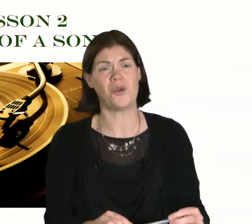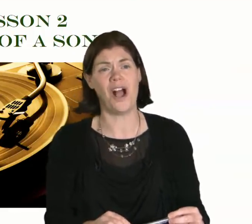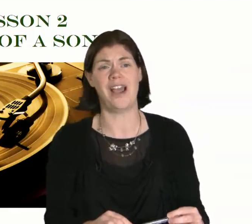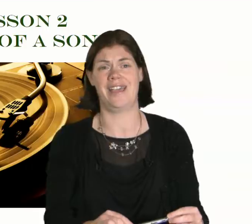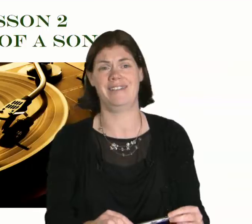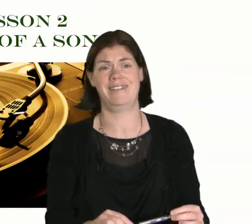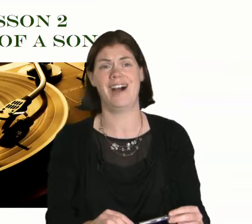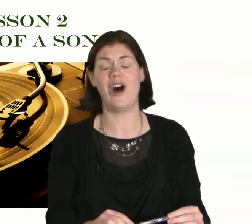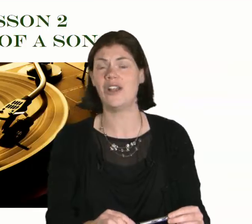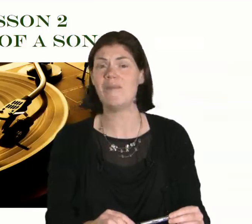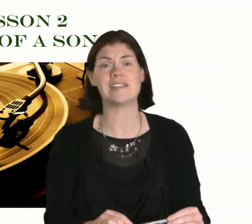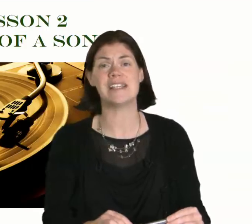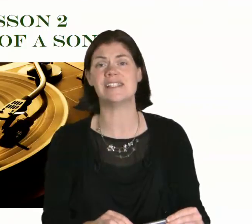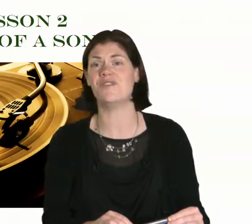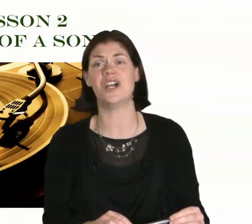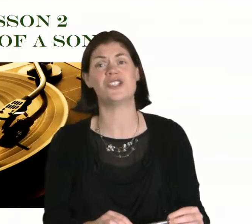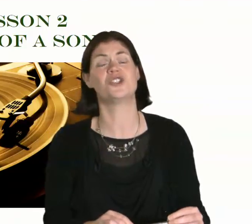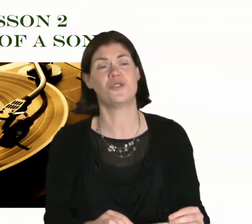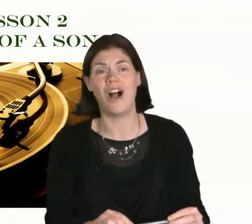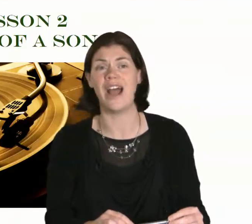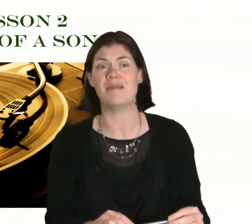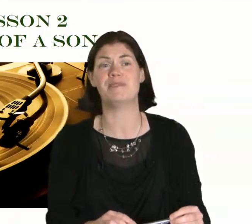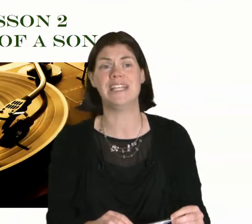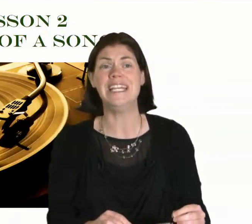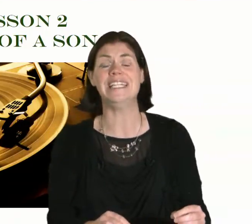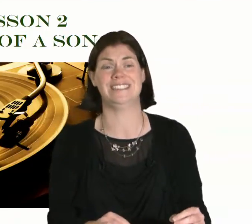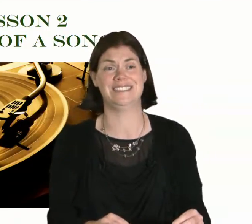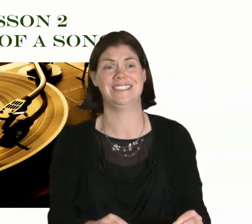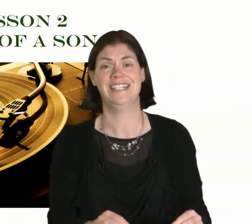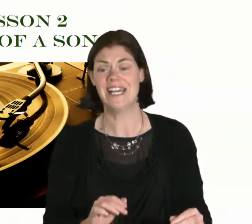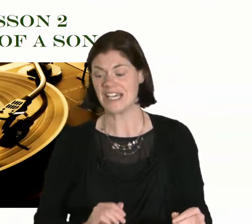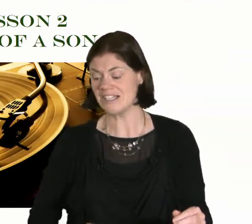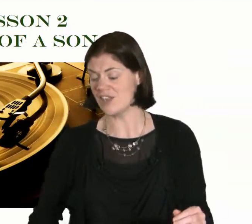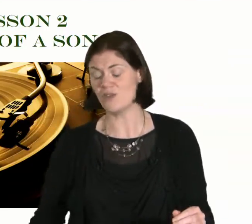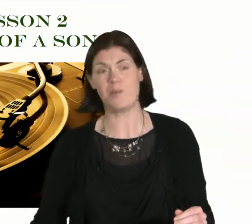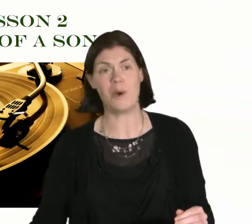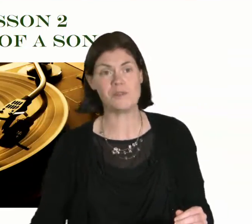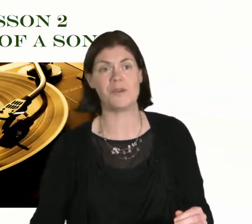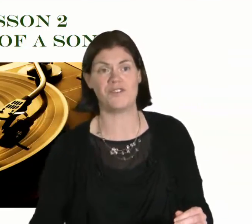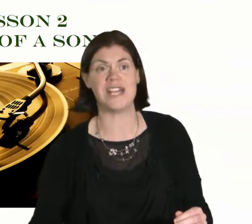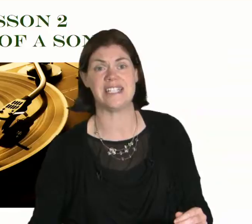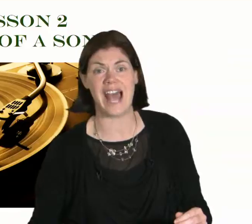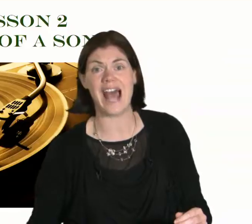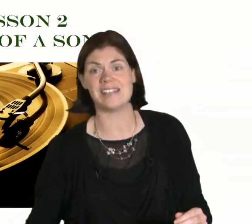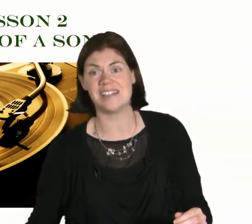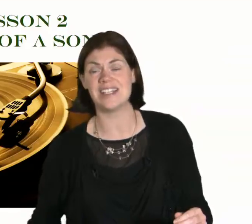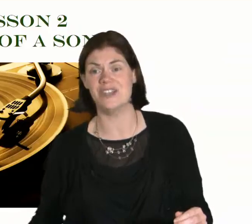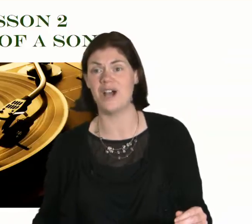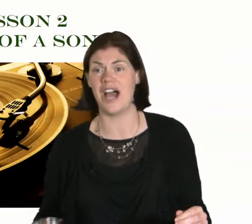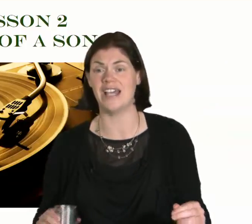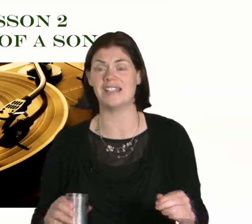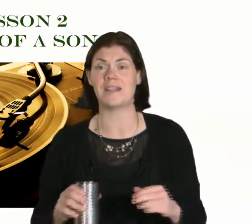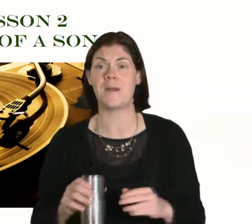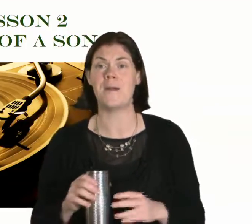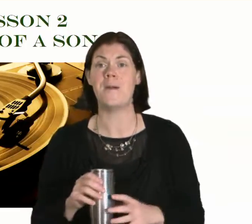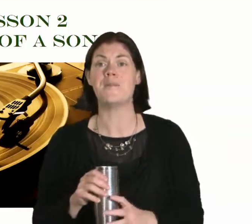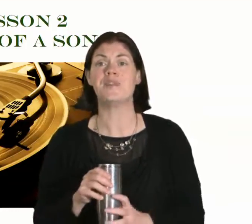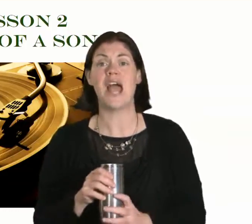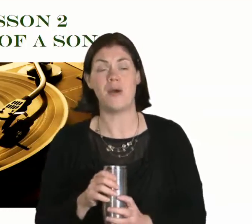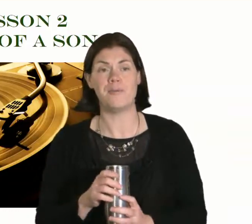just try. All I'm asking is if you guys try, please, because those poems were fantastic, you